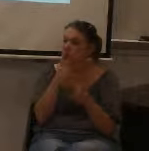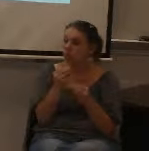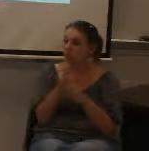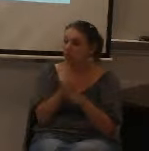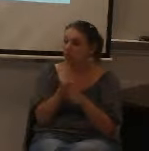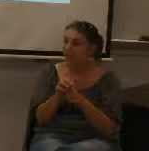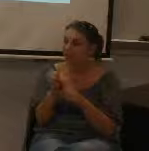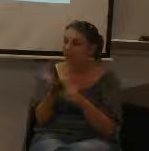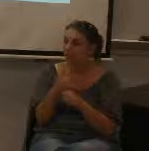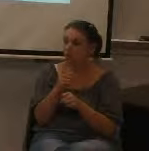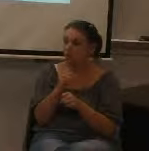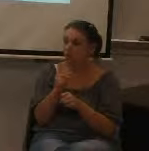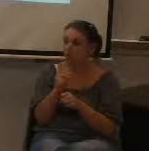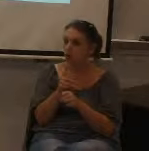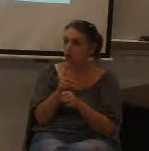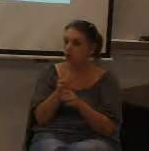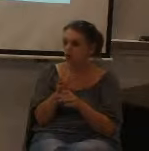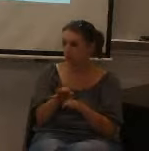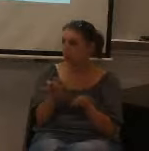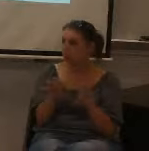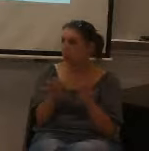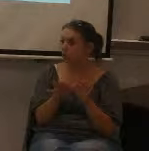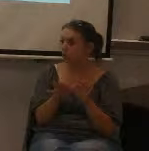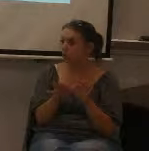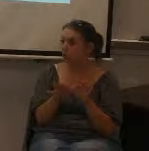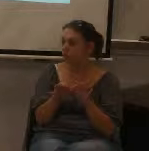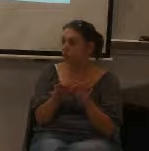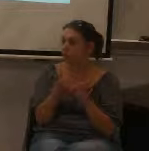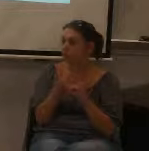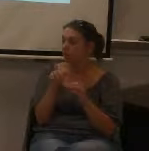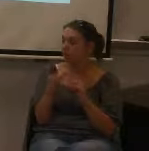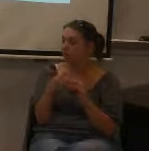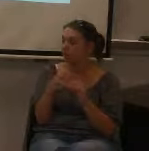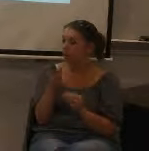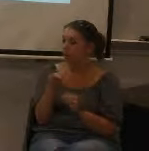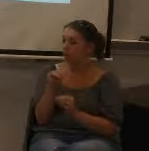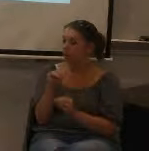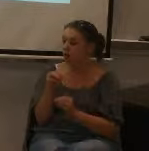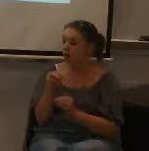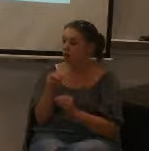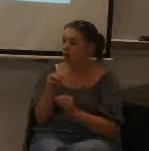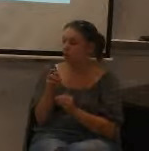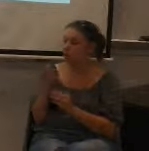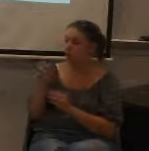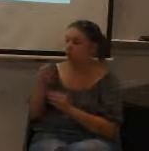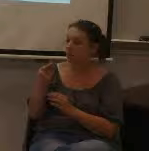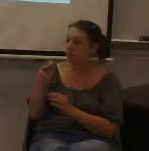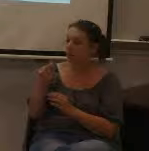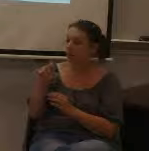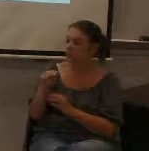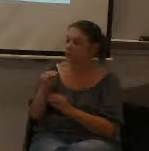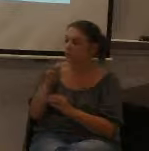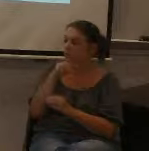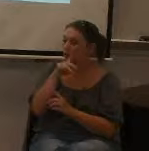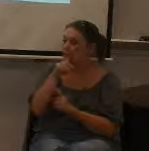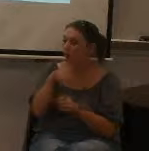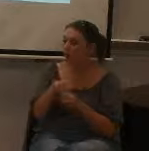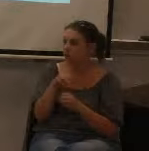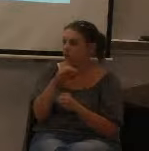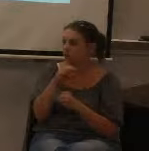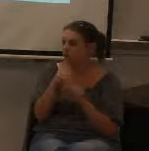these things, and we talk about things like bioremediation, pollutants entering groundwater, we need to know these